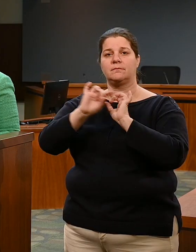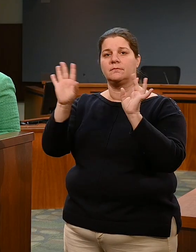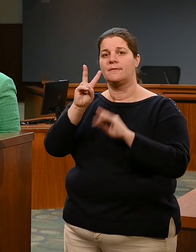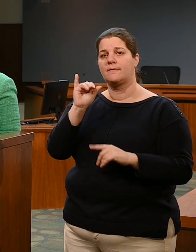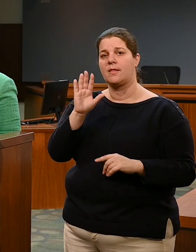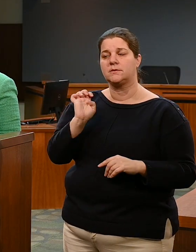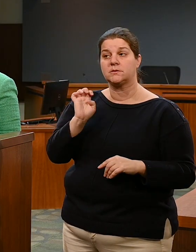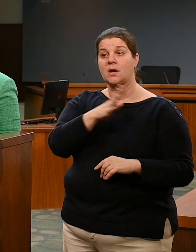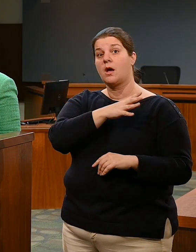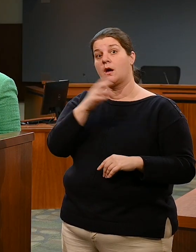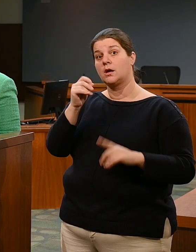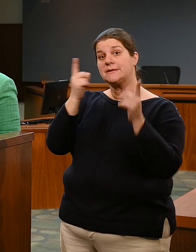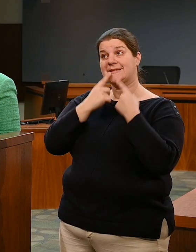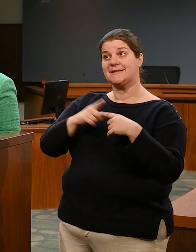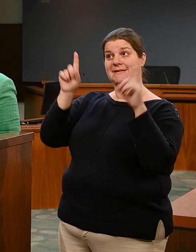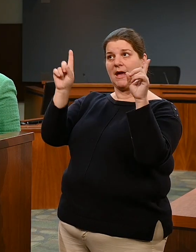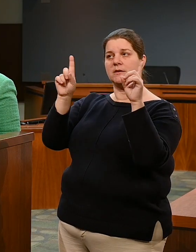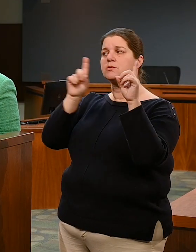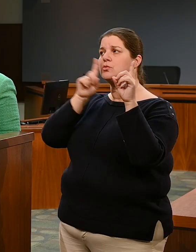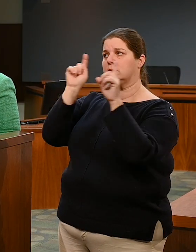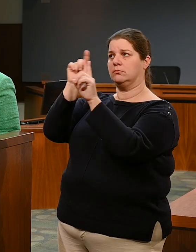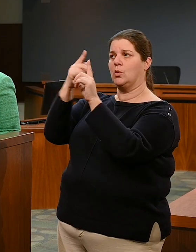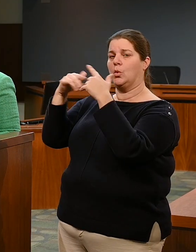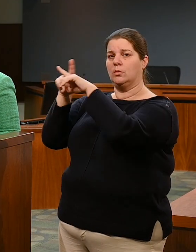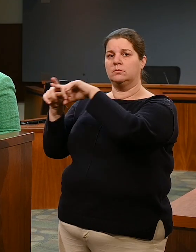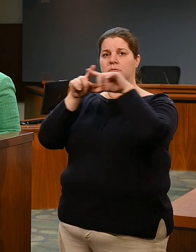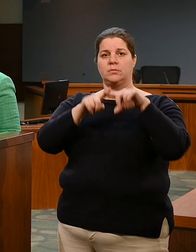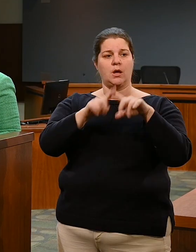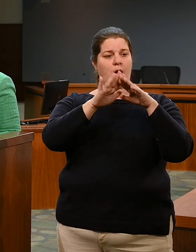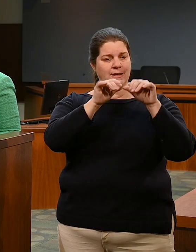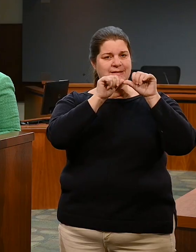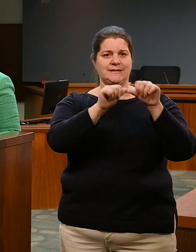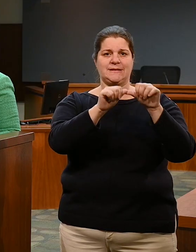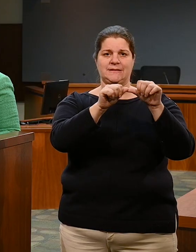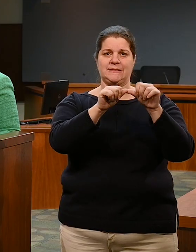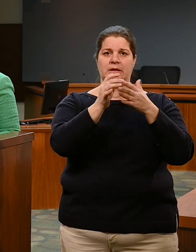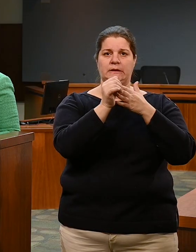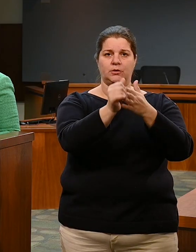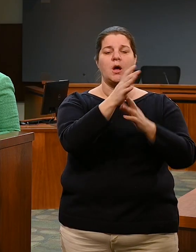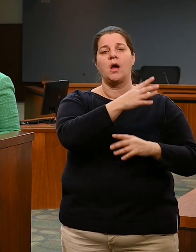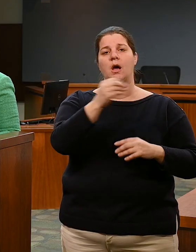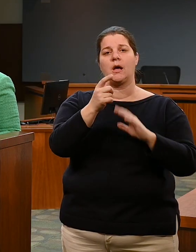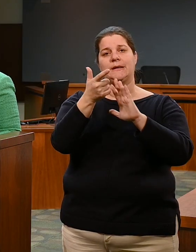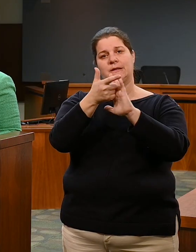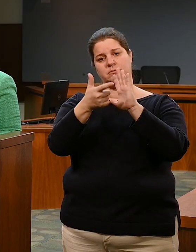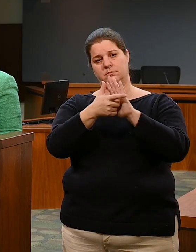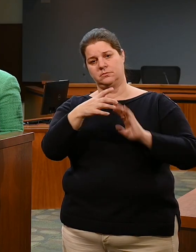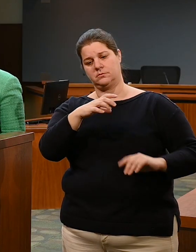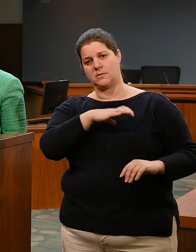that success depends on consistent executive leadership and legislative